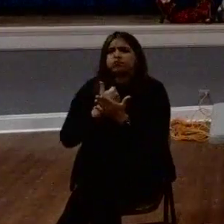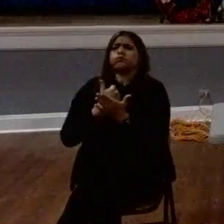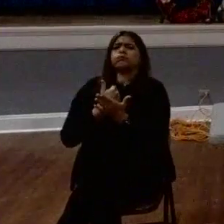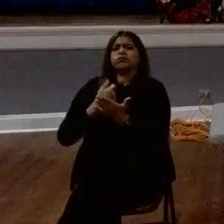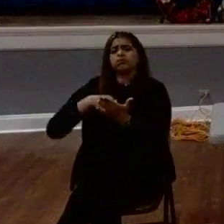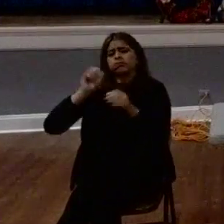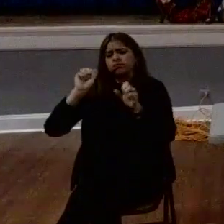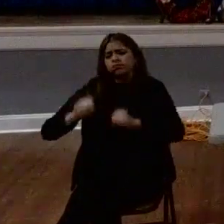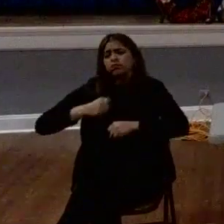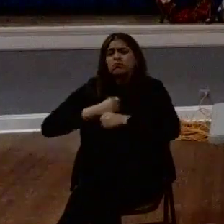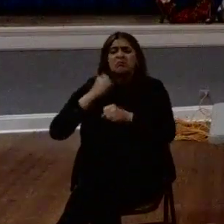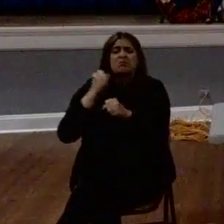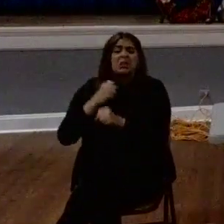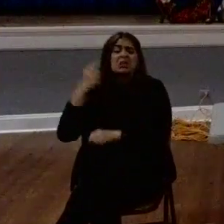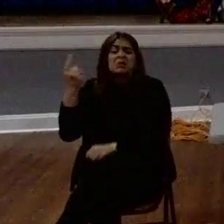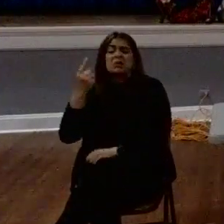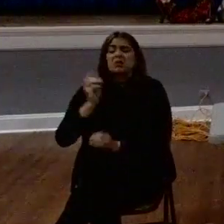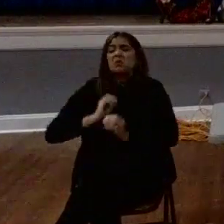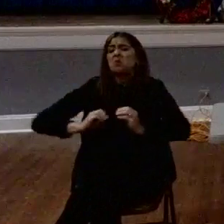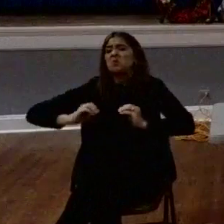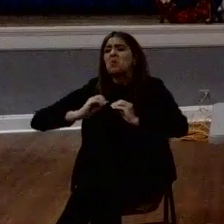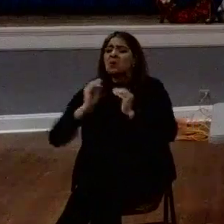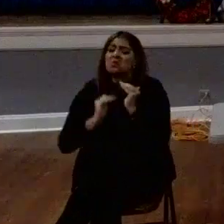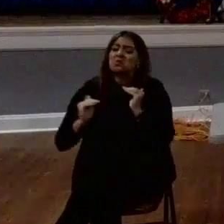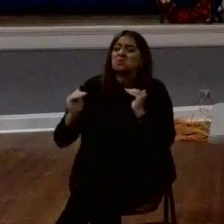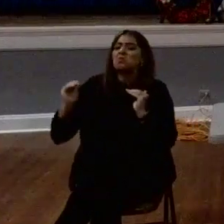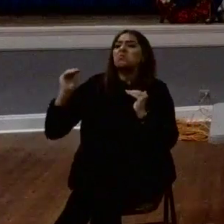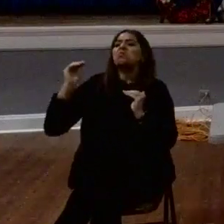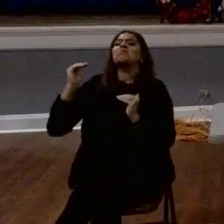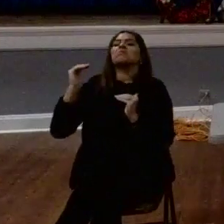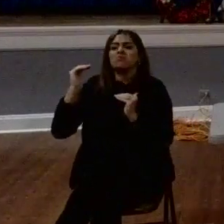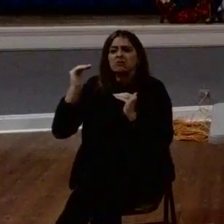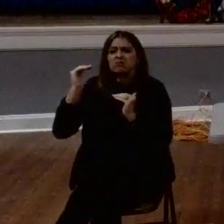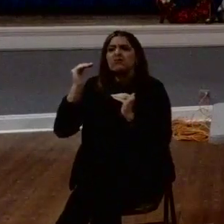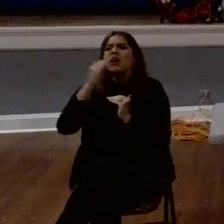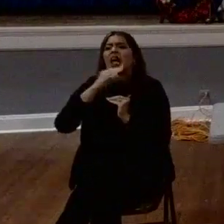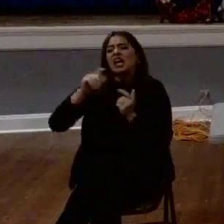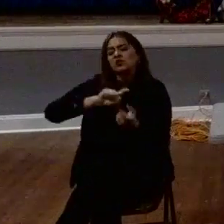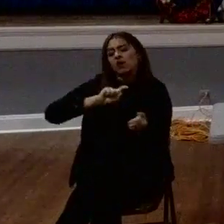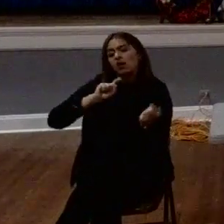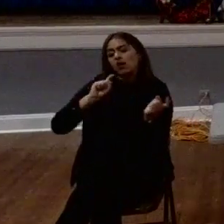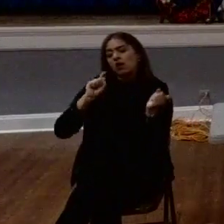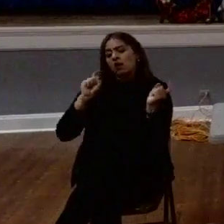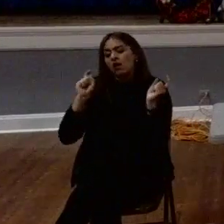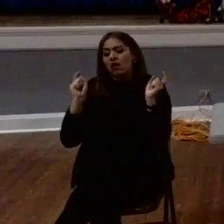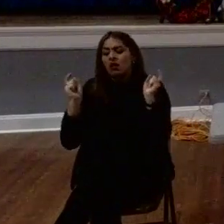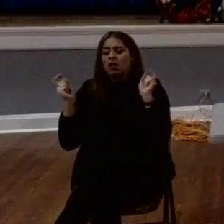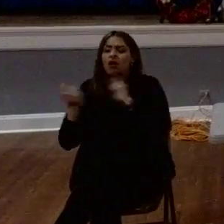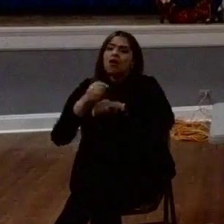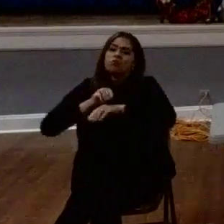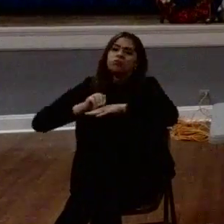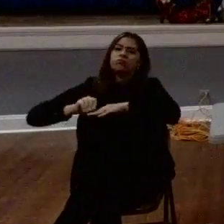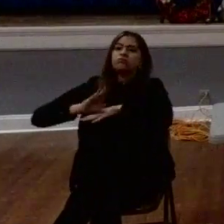create something really elegant and transformative for our